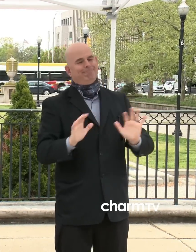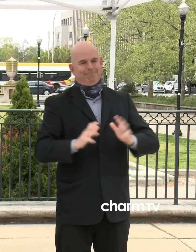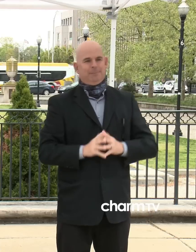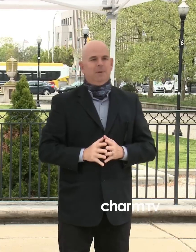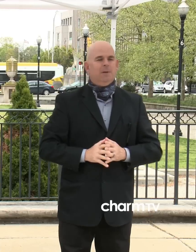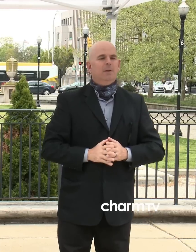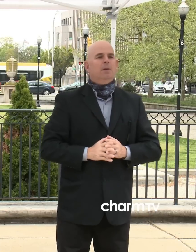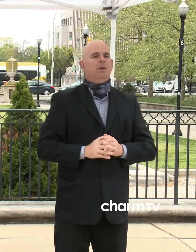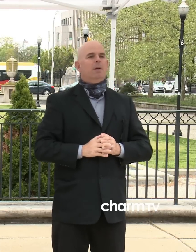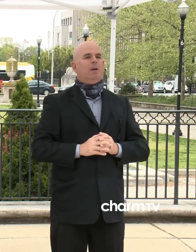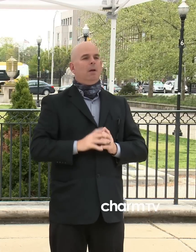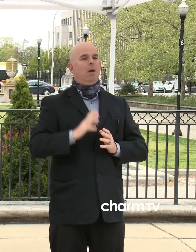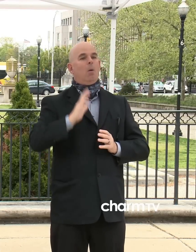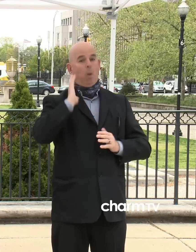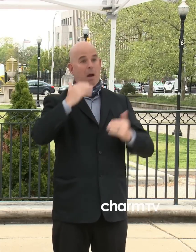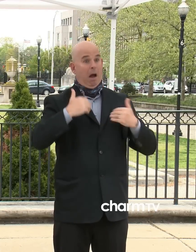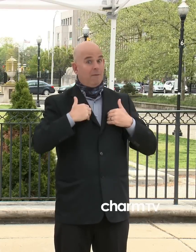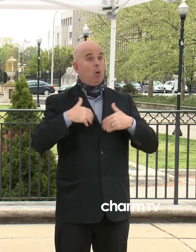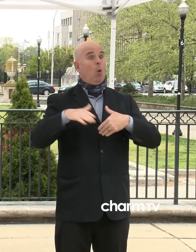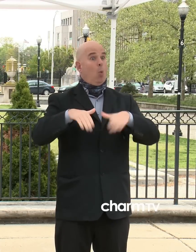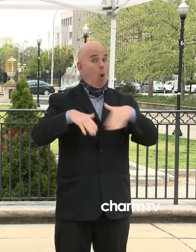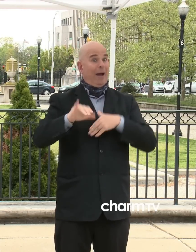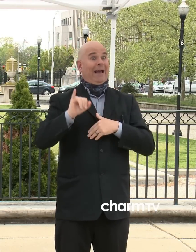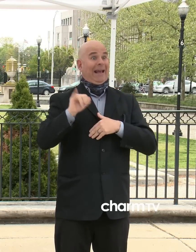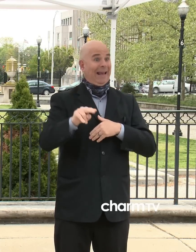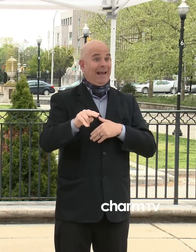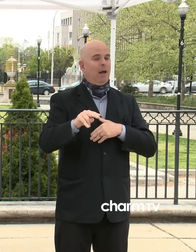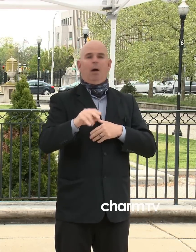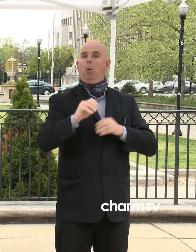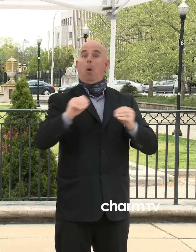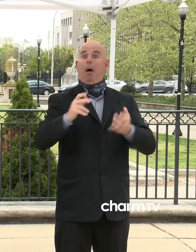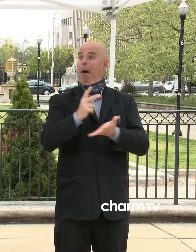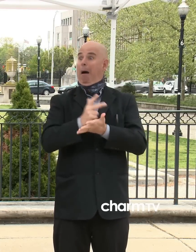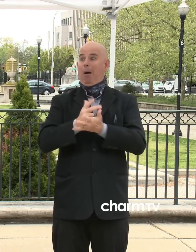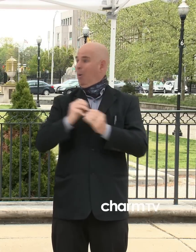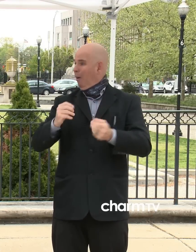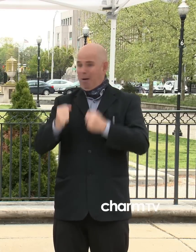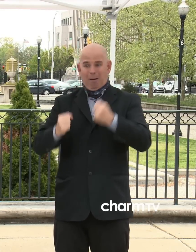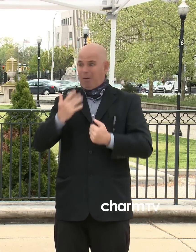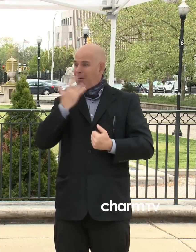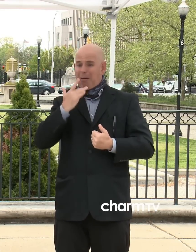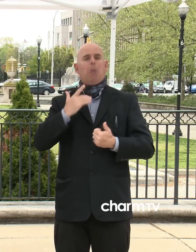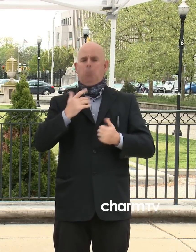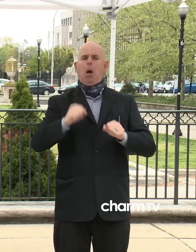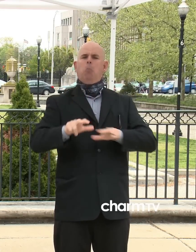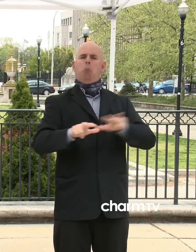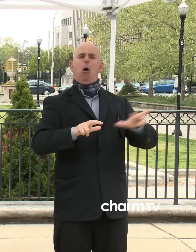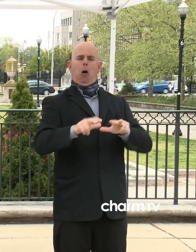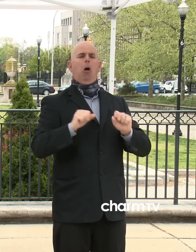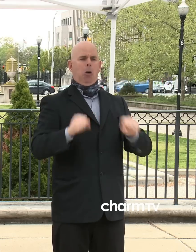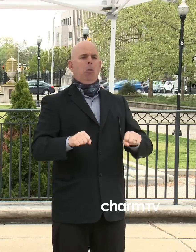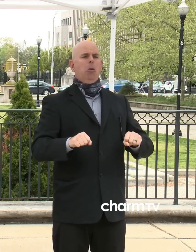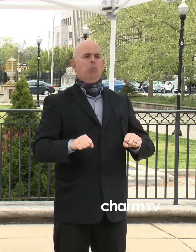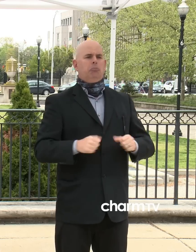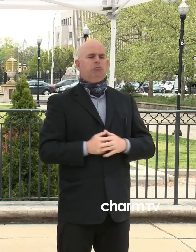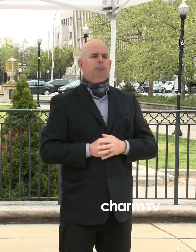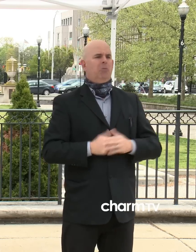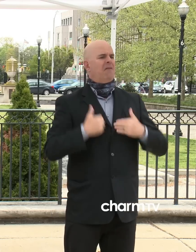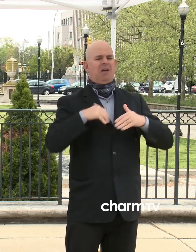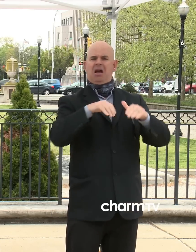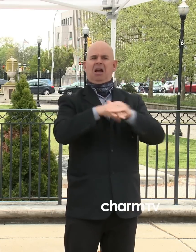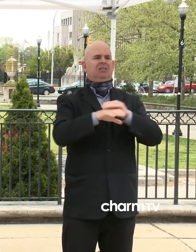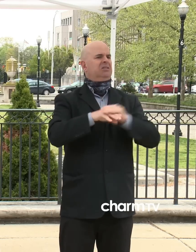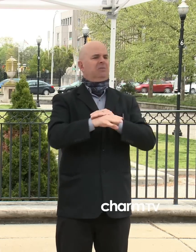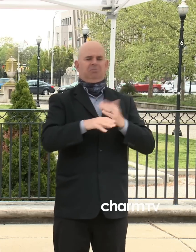for those without access to a vehicle. These community sites allow residents to receive access to COVID-19 closer to